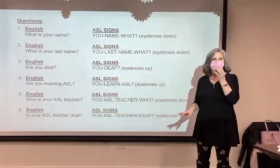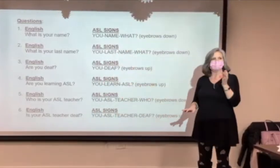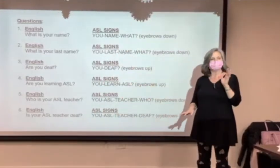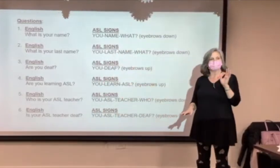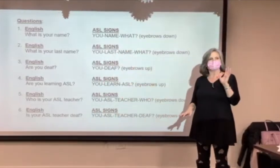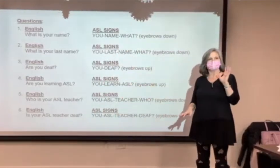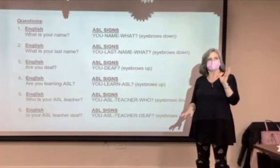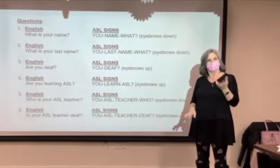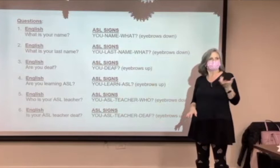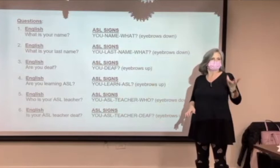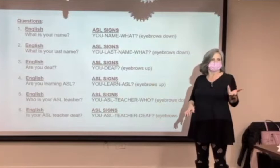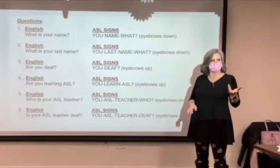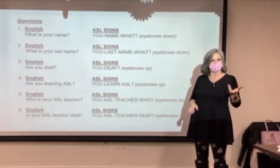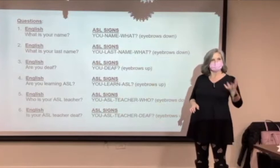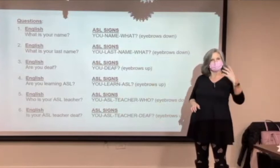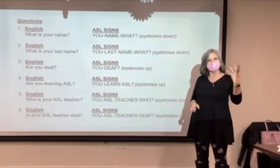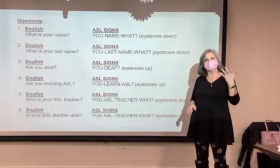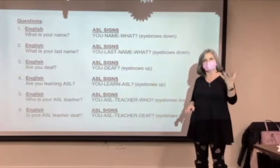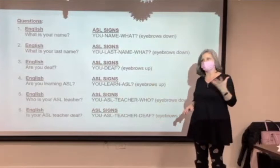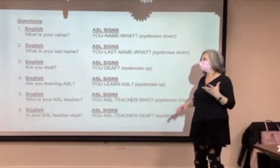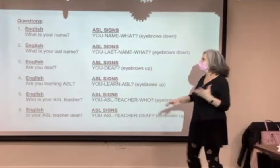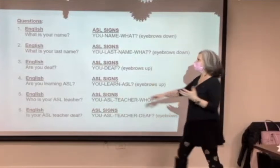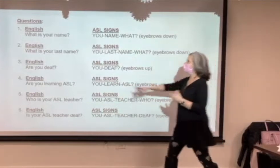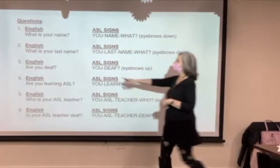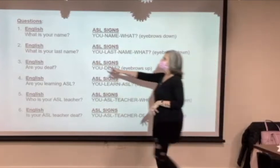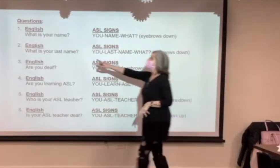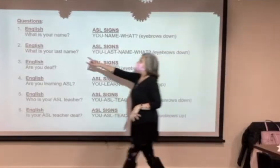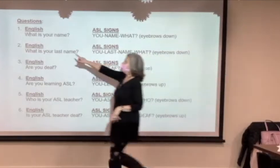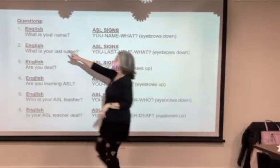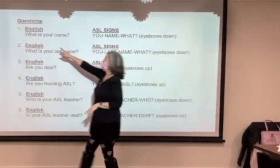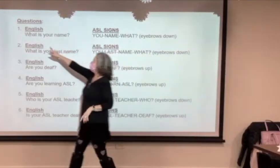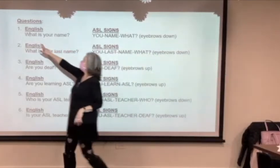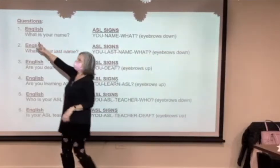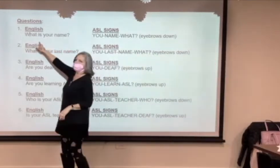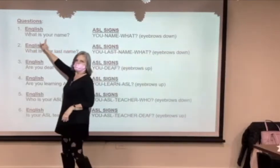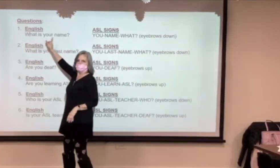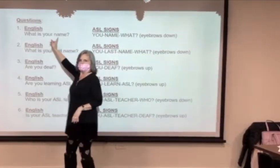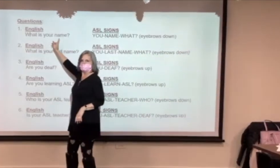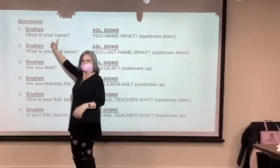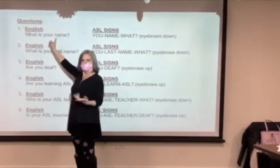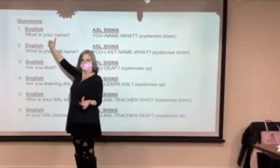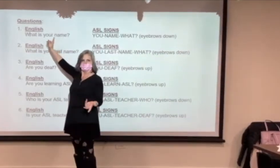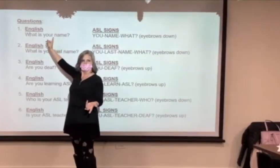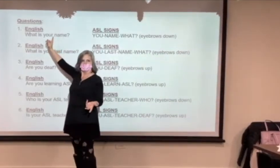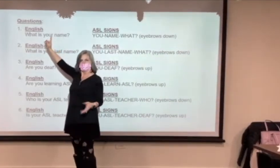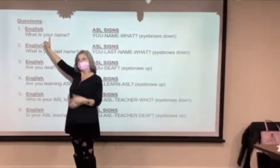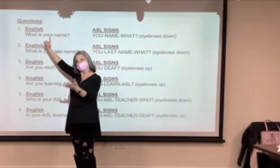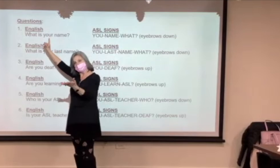want them to be able to know what they're signing because English is their first language. So English, it says, what is your name? That's how we would say, right? What is your